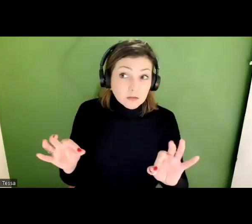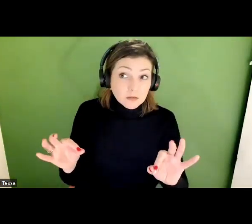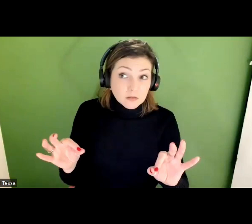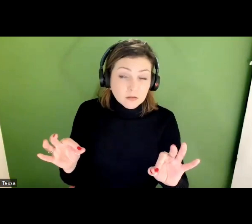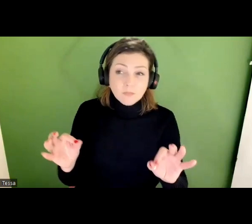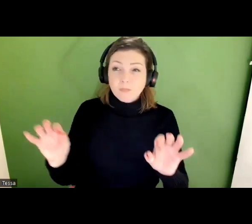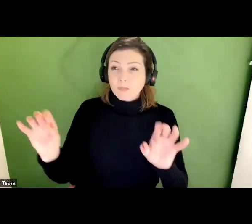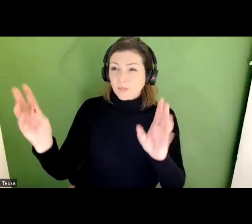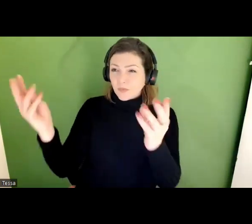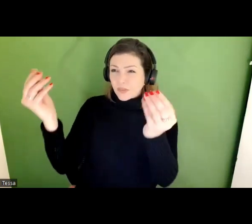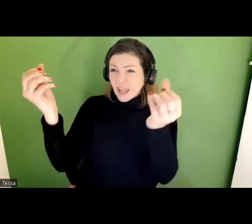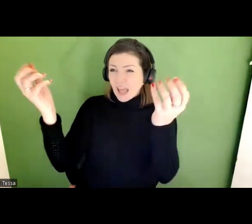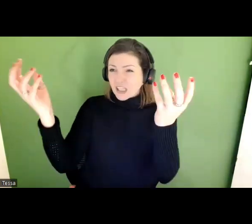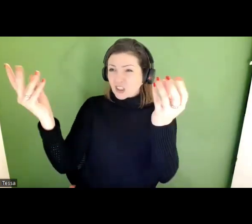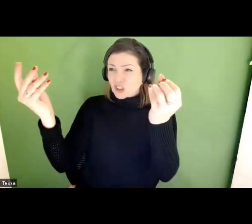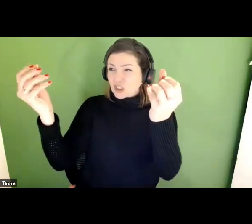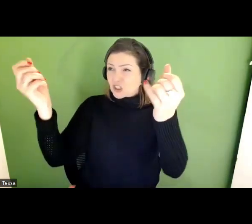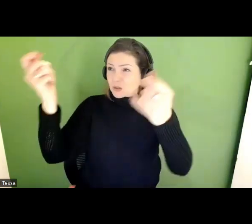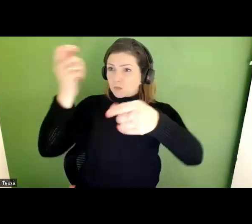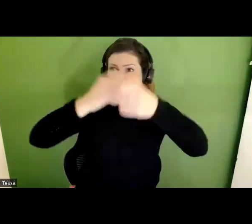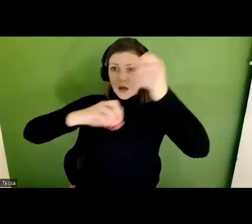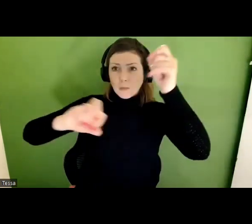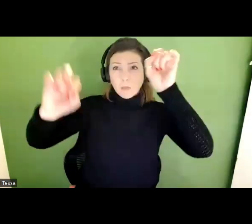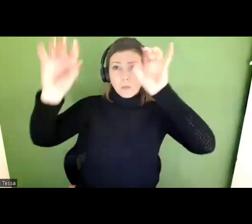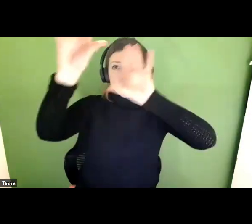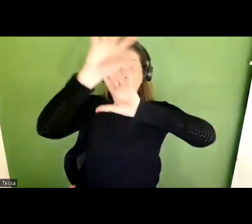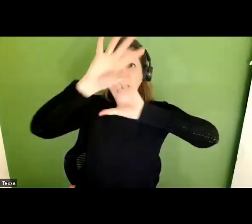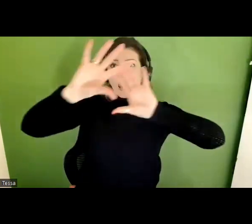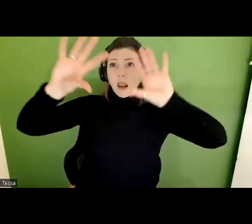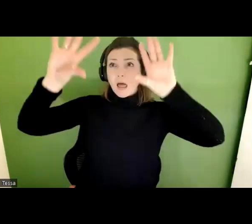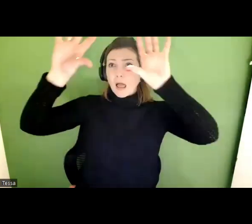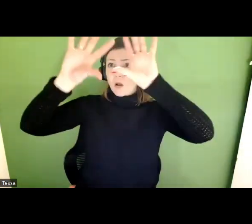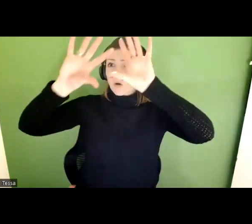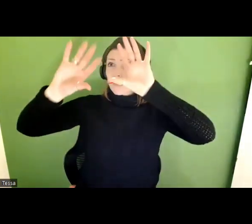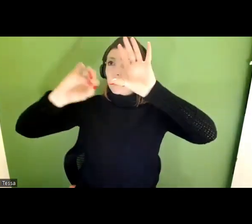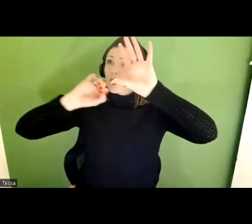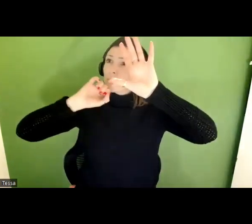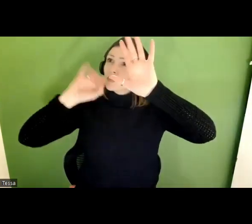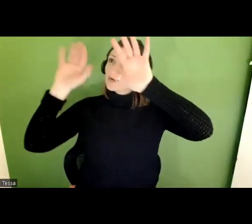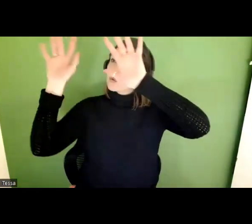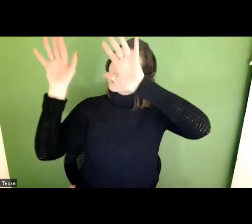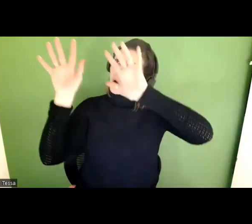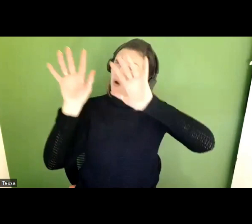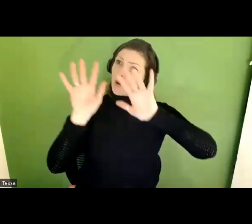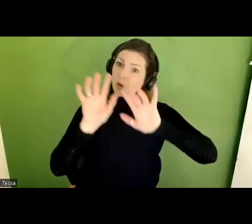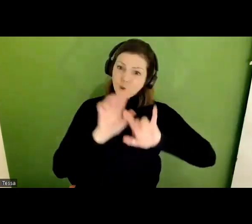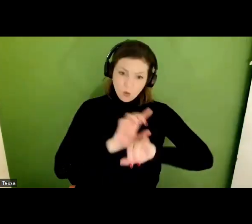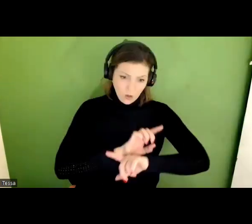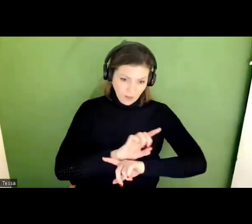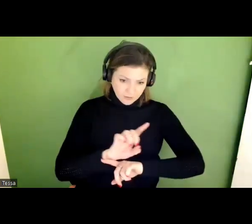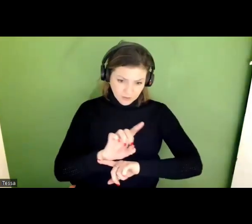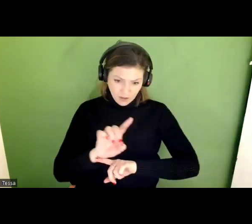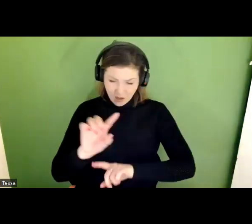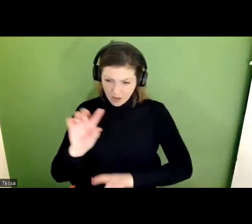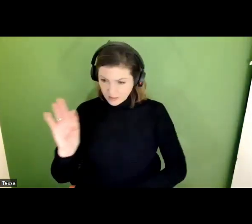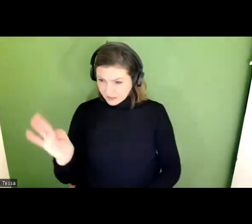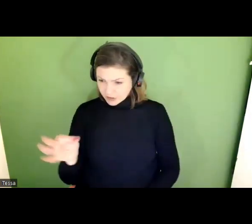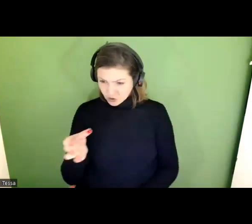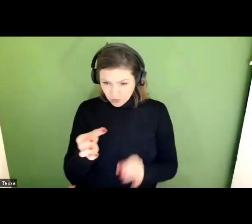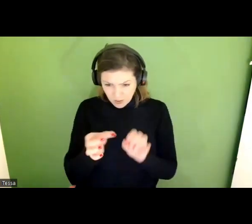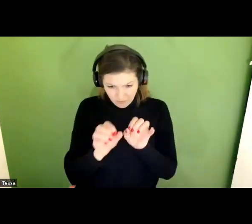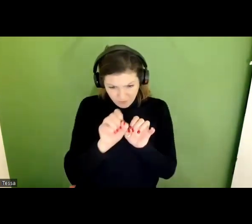Ash makes itself a cloud. It'll snow later, and each flake will have fractured